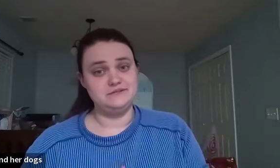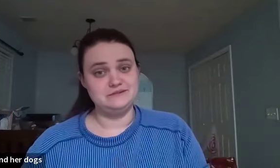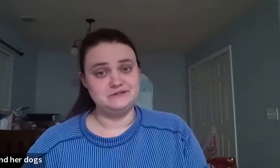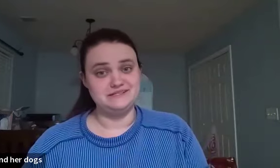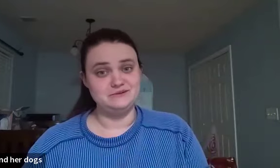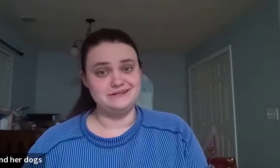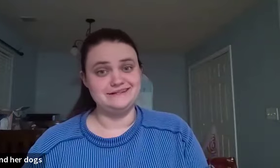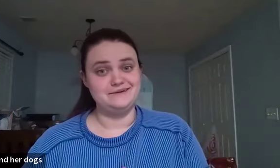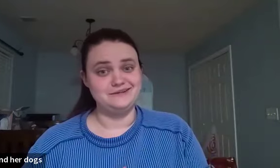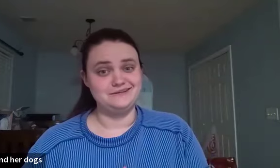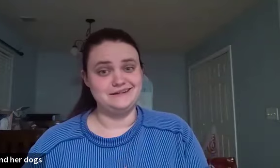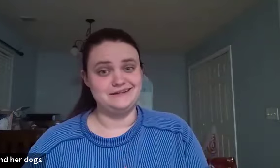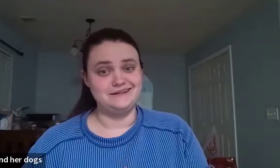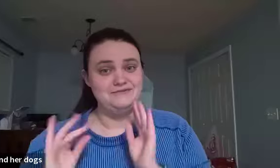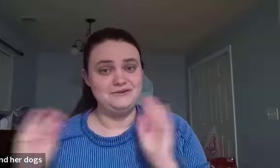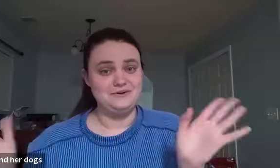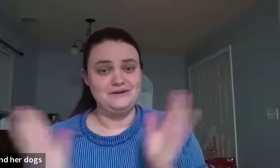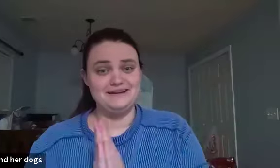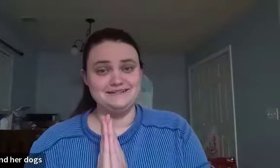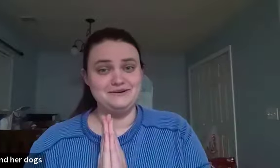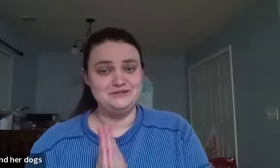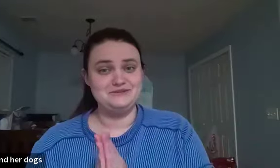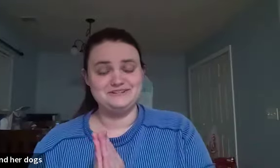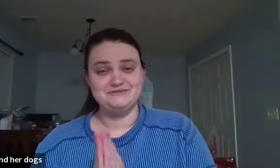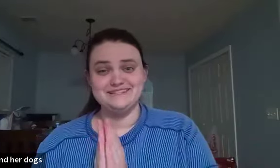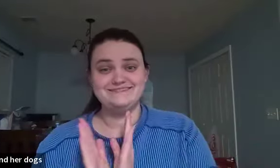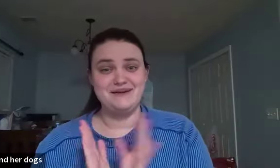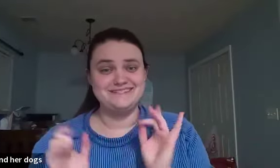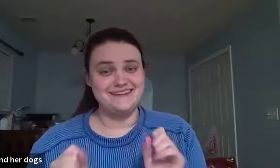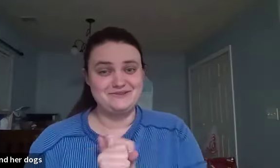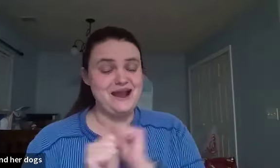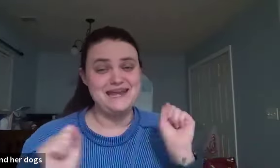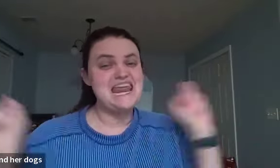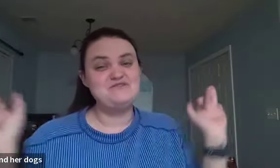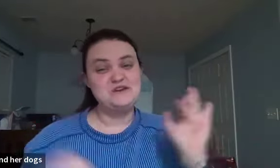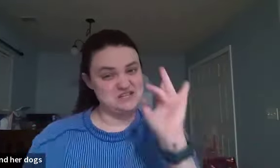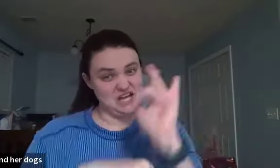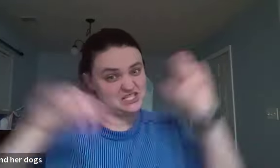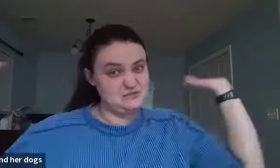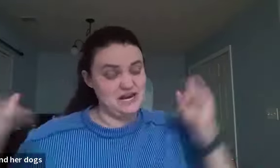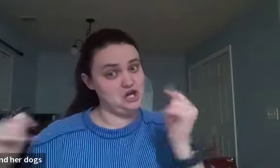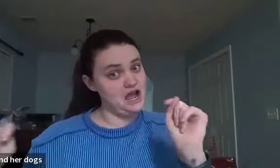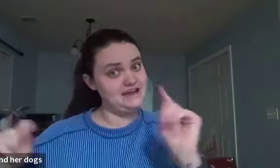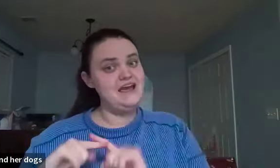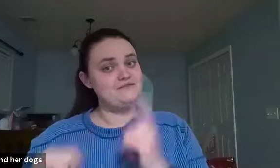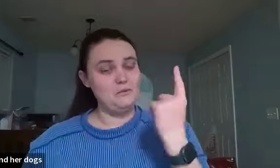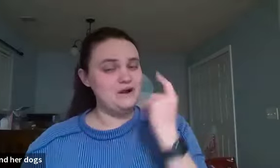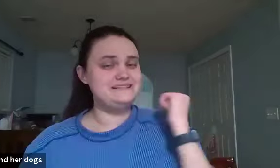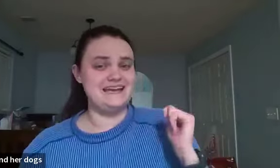not a music person. Okay. I'm not going to lie. I have no idea on musical instruments. That was never, I never even touched one. I tried for one day,